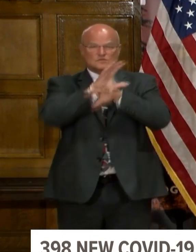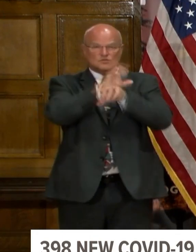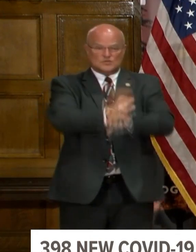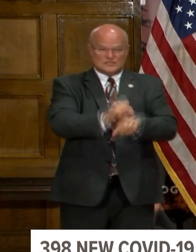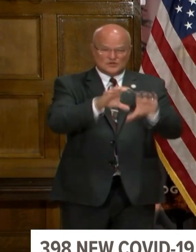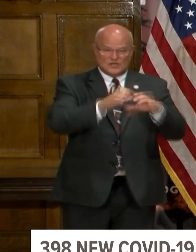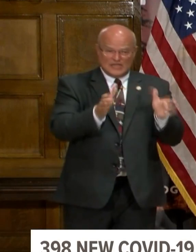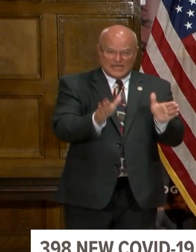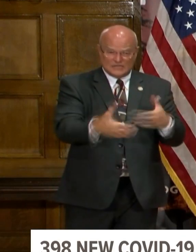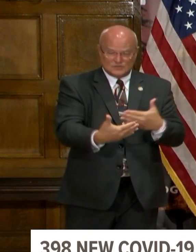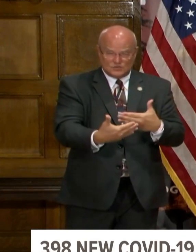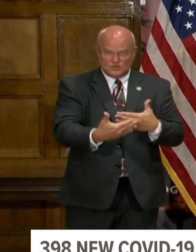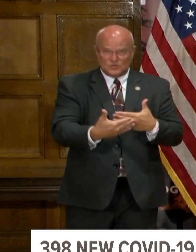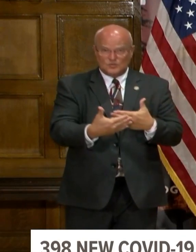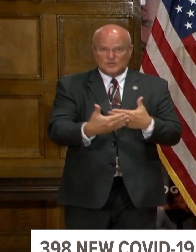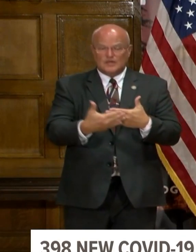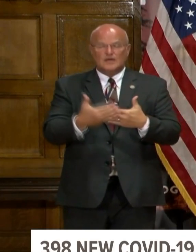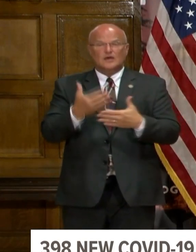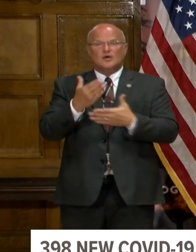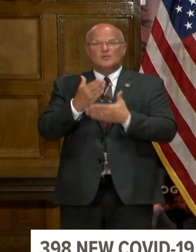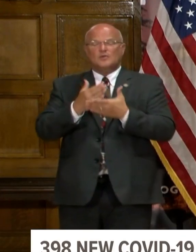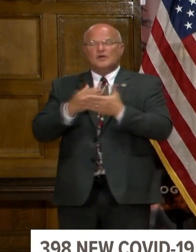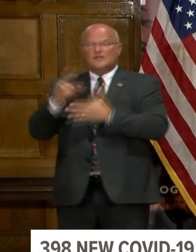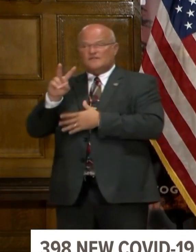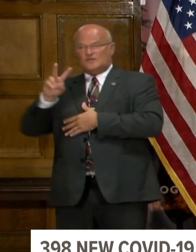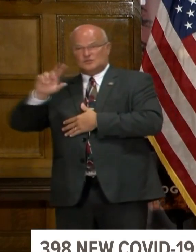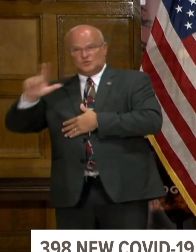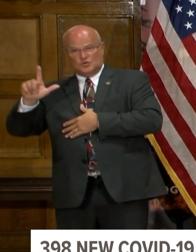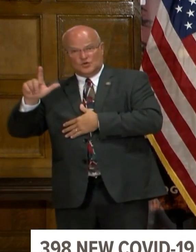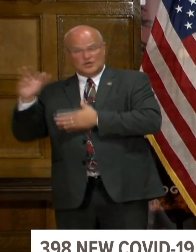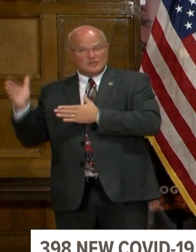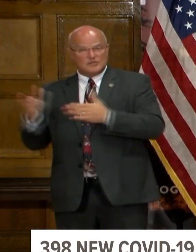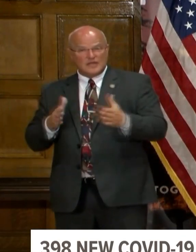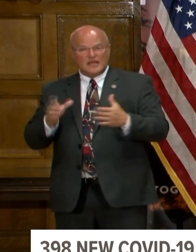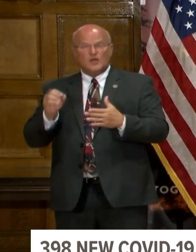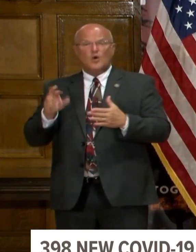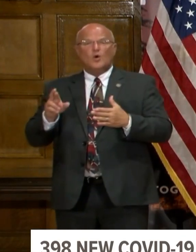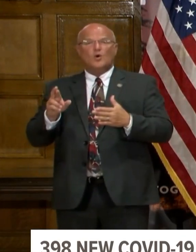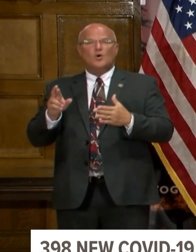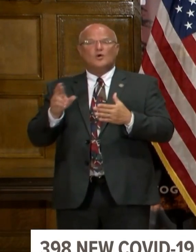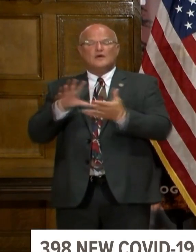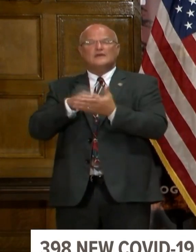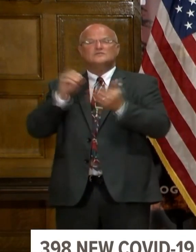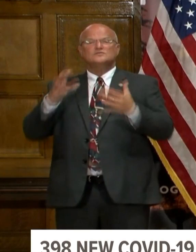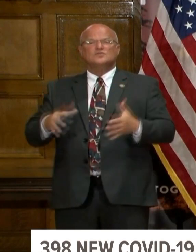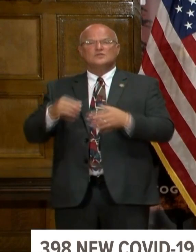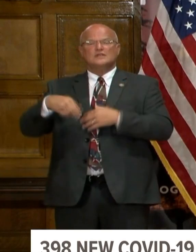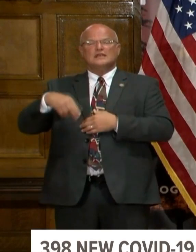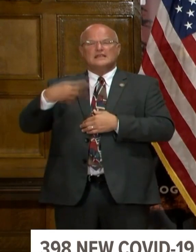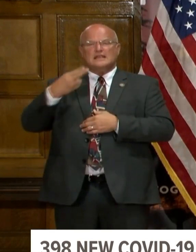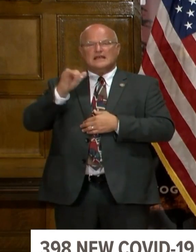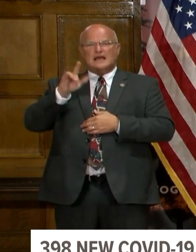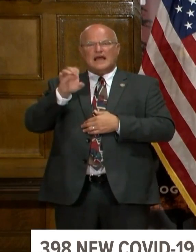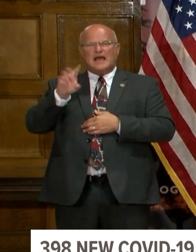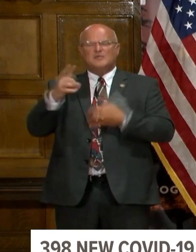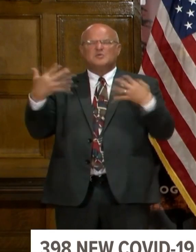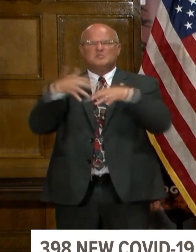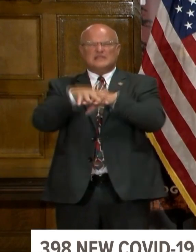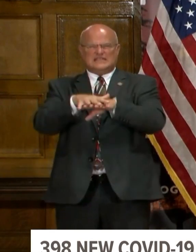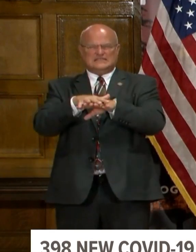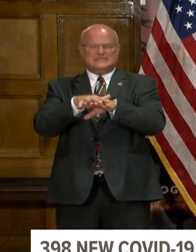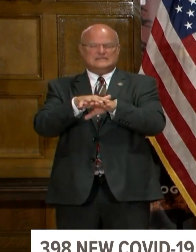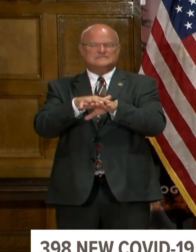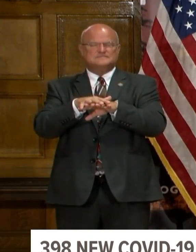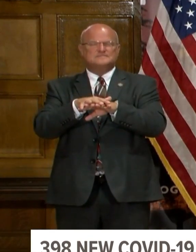on-site learning, if they're part of the virtual learning plan, or if they are a student in a hybrid model or blended learning